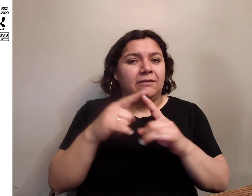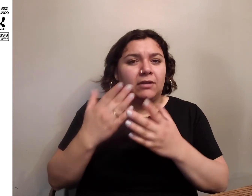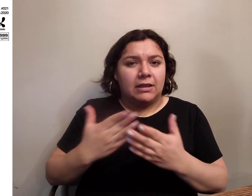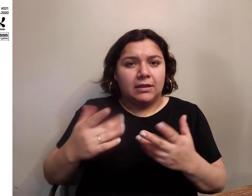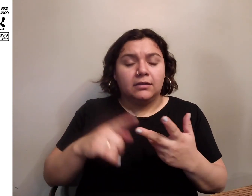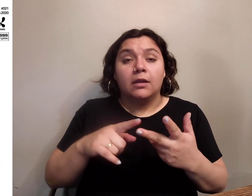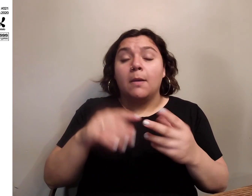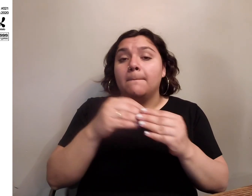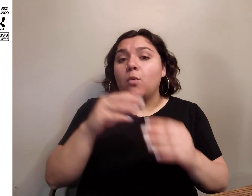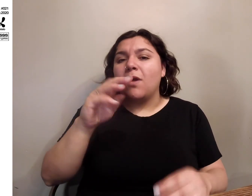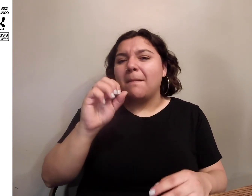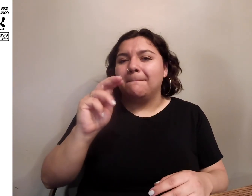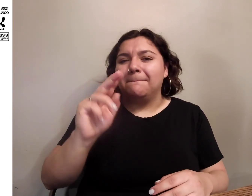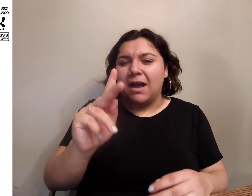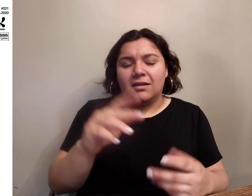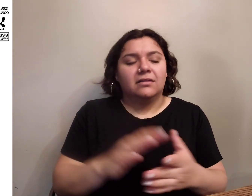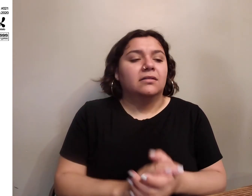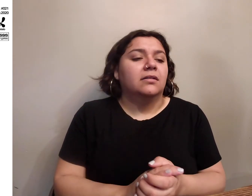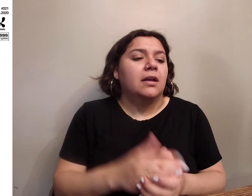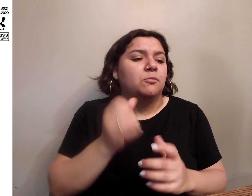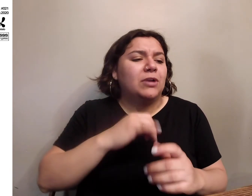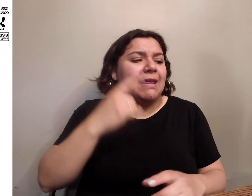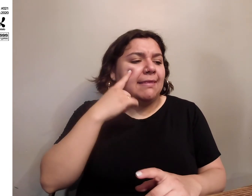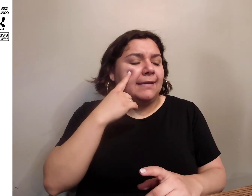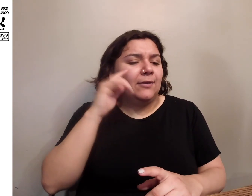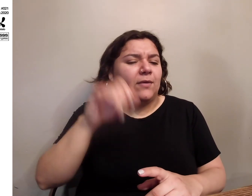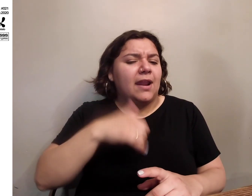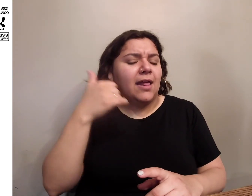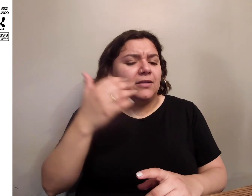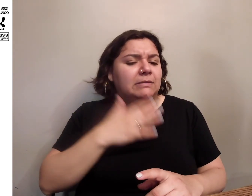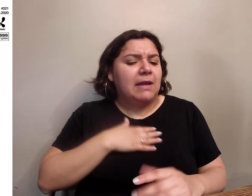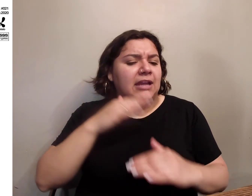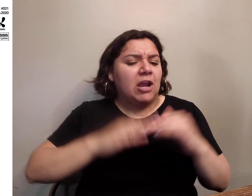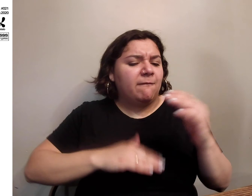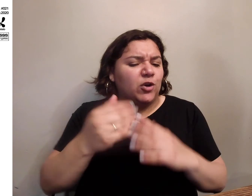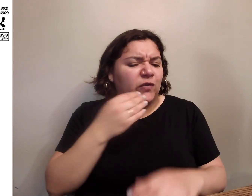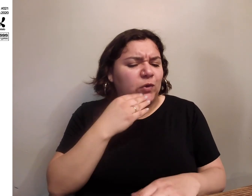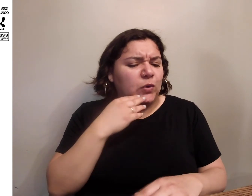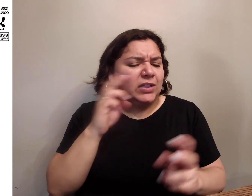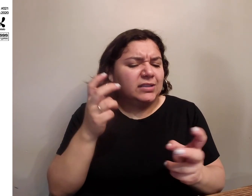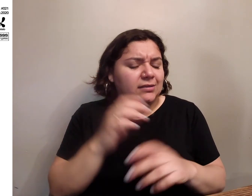more Monk, and I'm trying to think what else is my comfort food